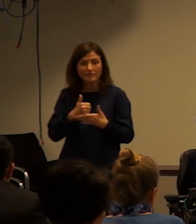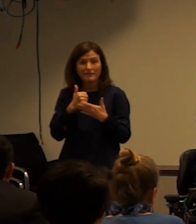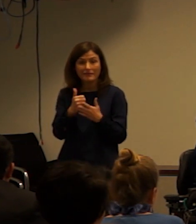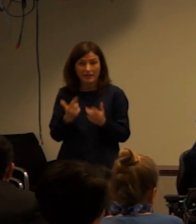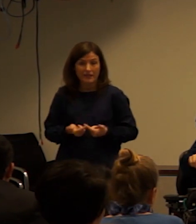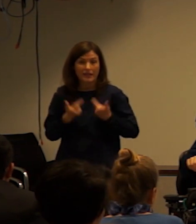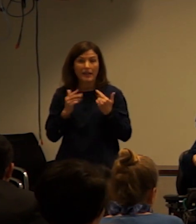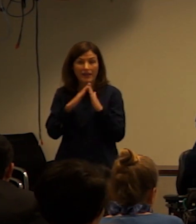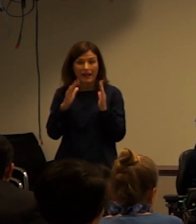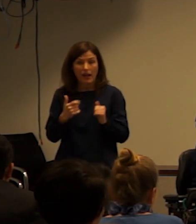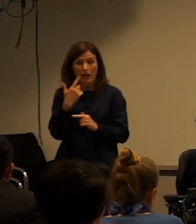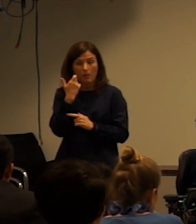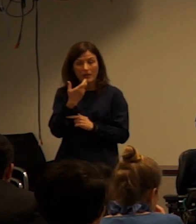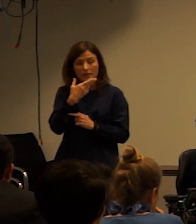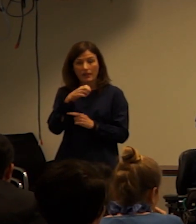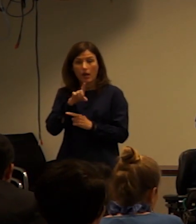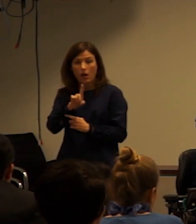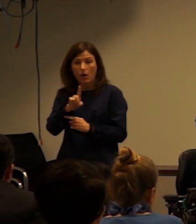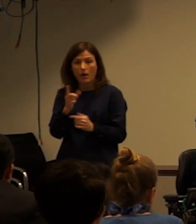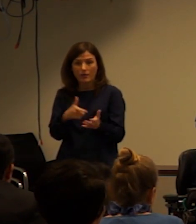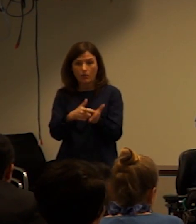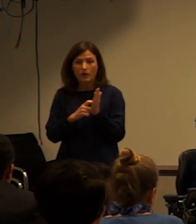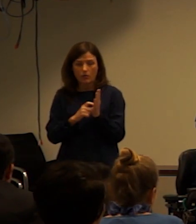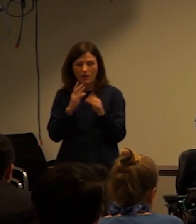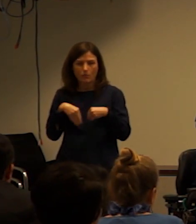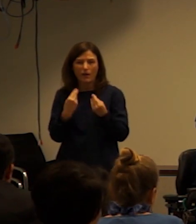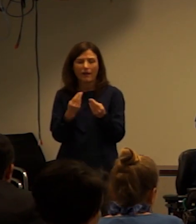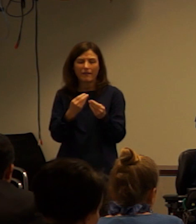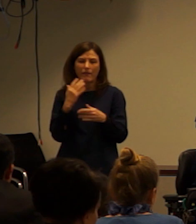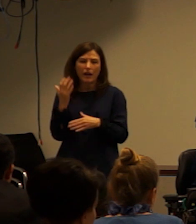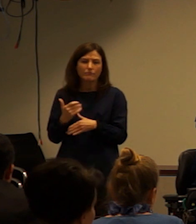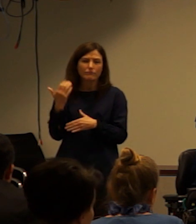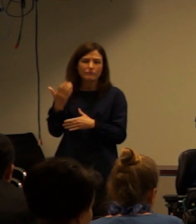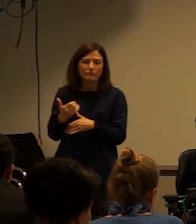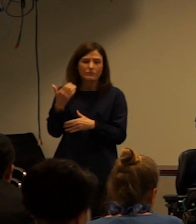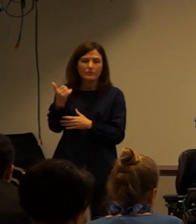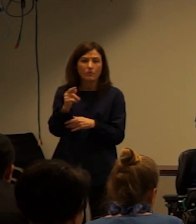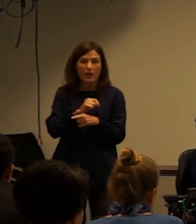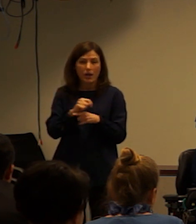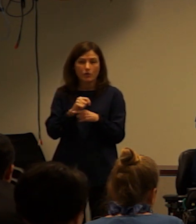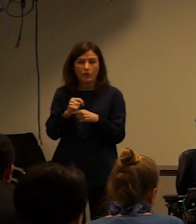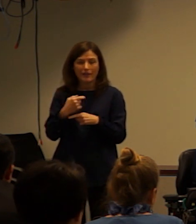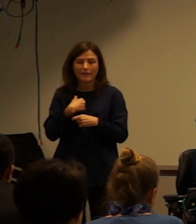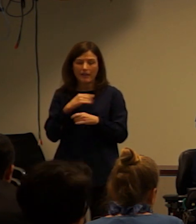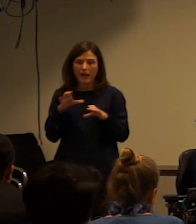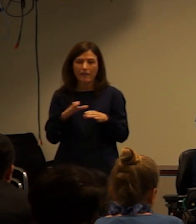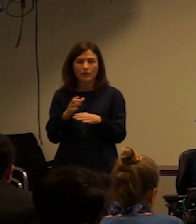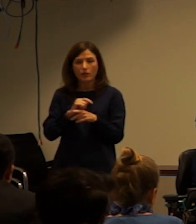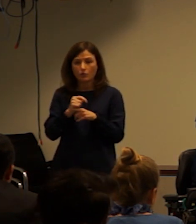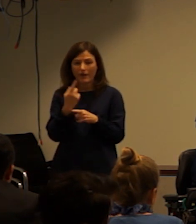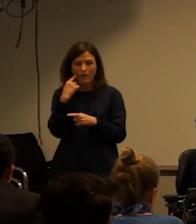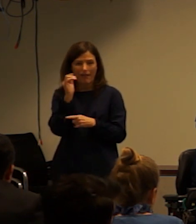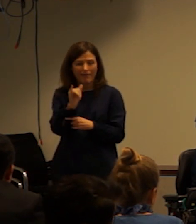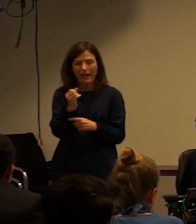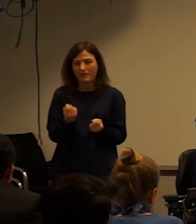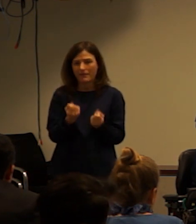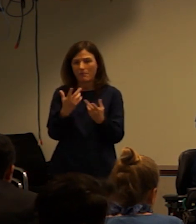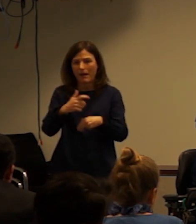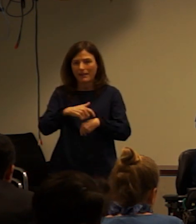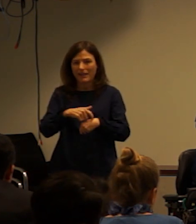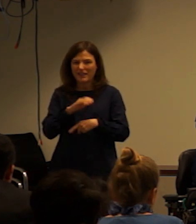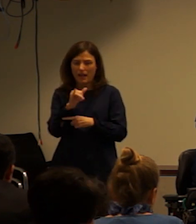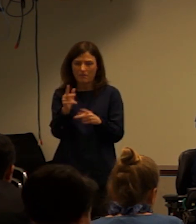have a requirement from HUD to provide periodic training. I've done a lot of them at those kind of places, and it's a very